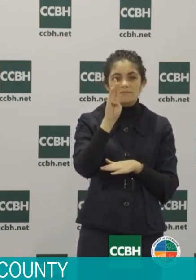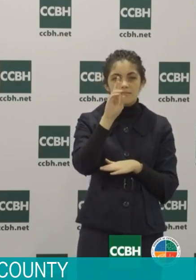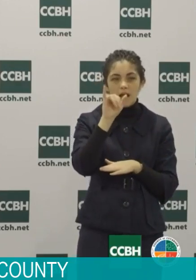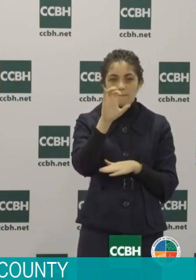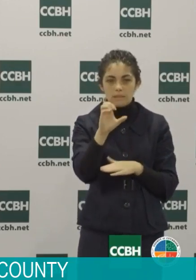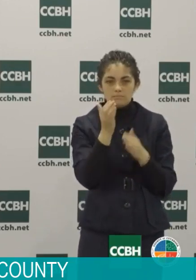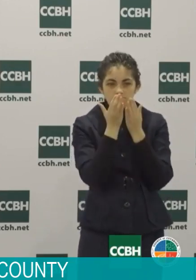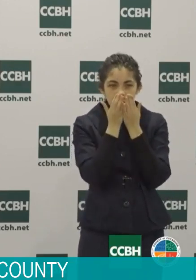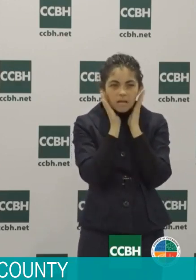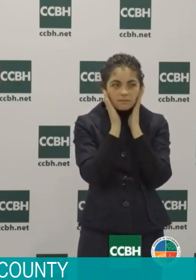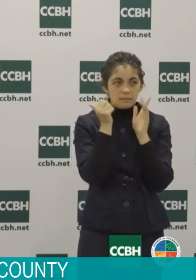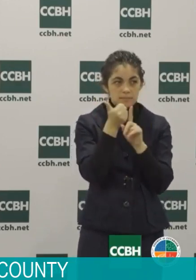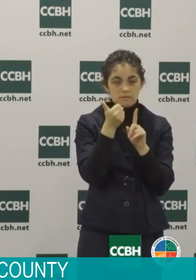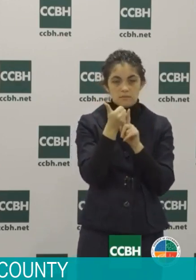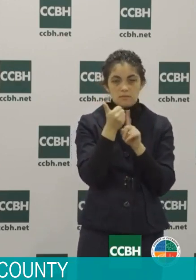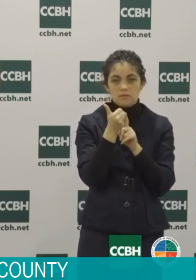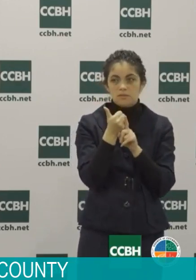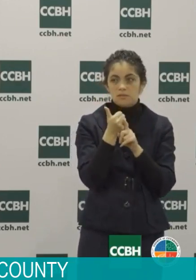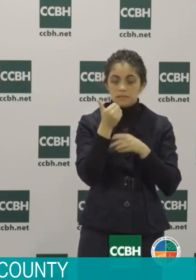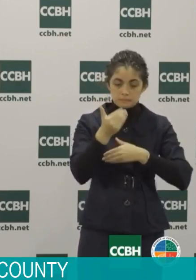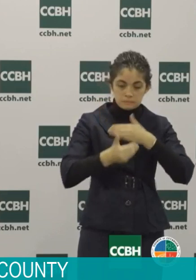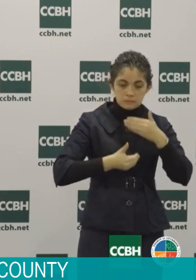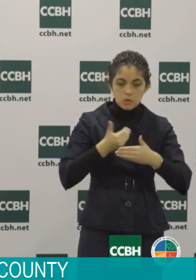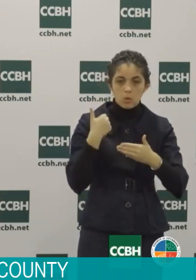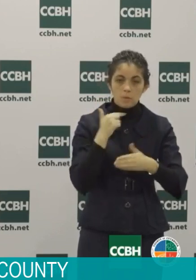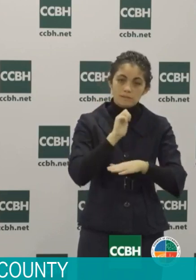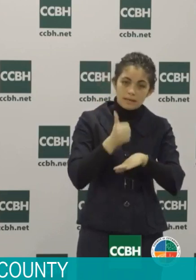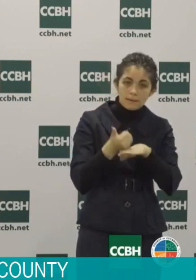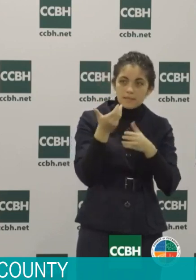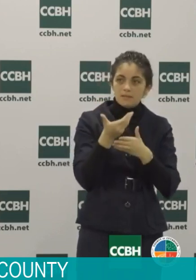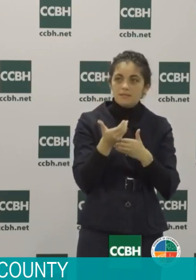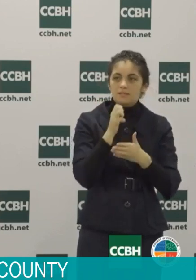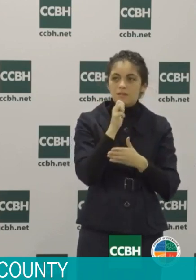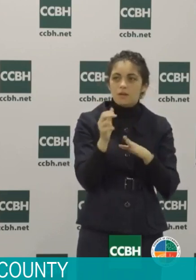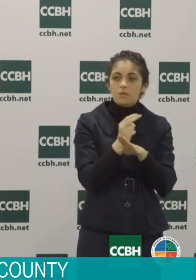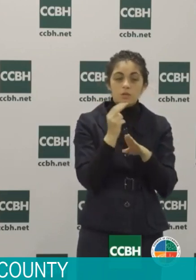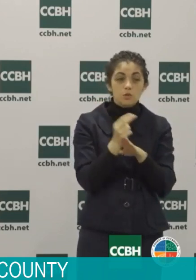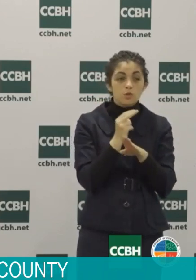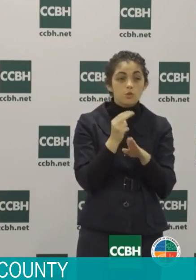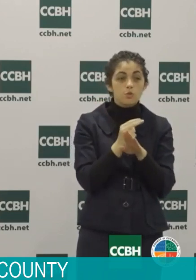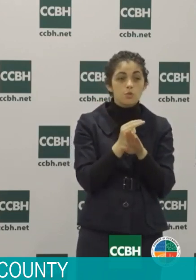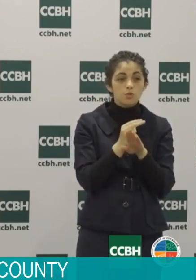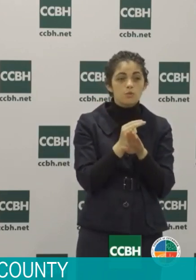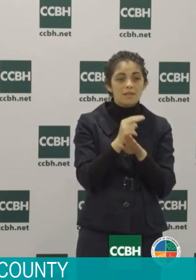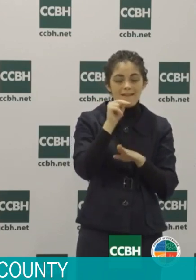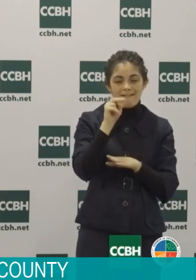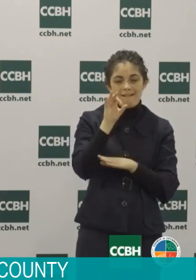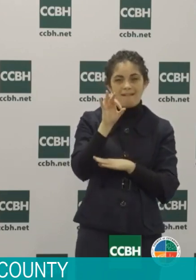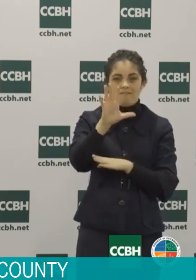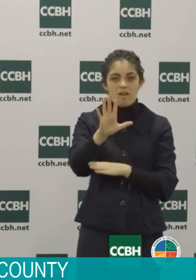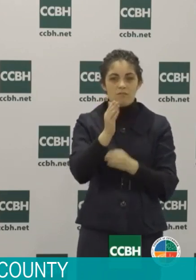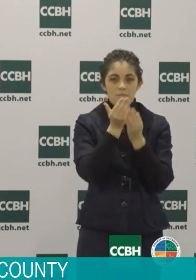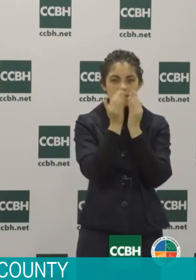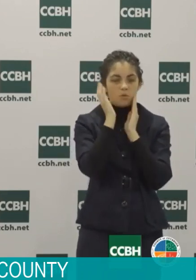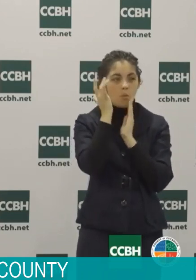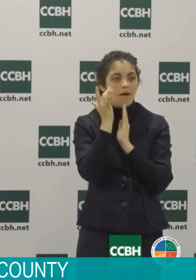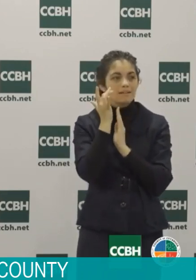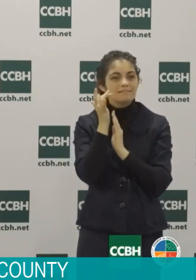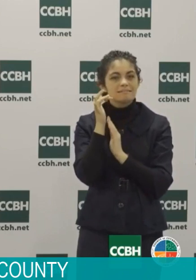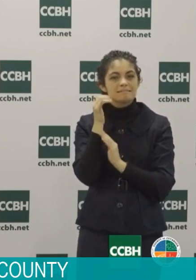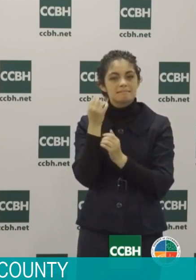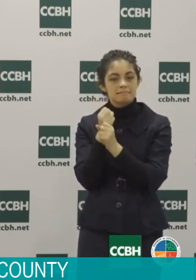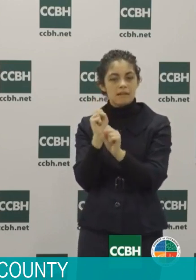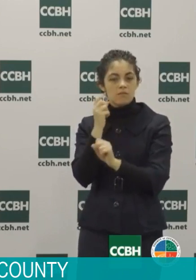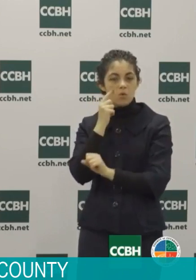staff in public, and that is a step that we're taking. We don't want to use surgical masks and N95s because they need to be left